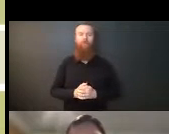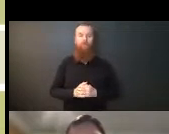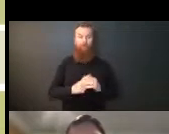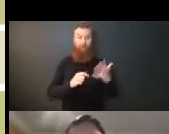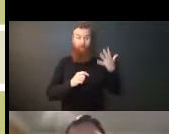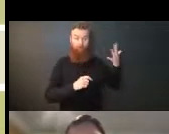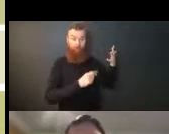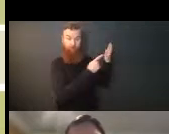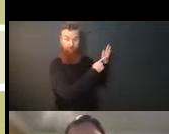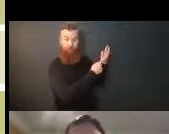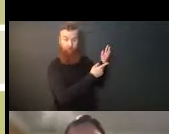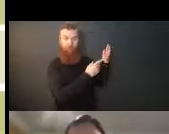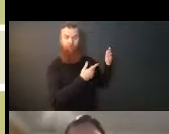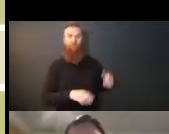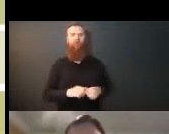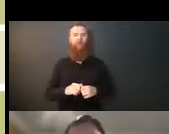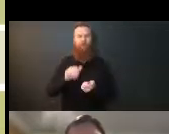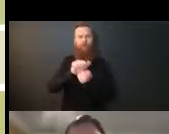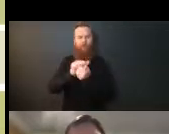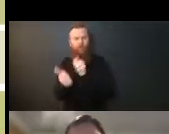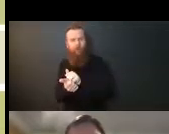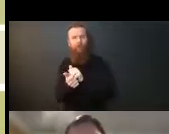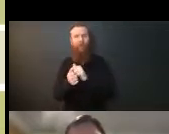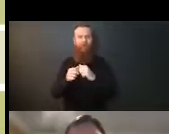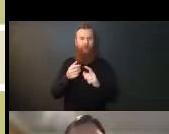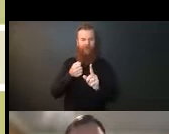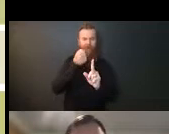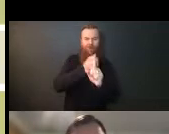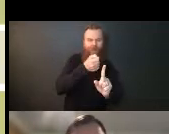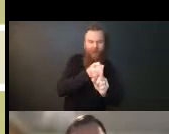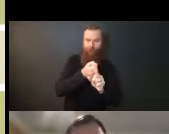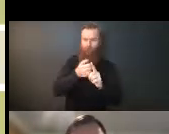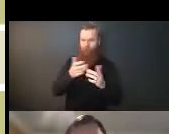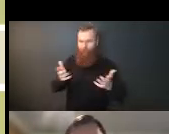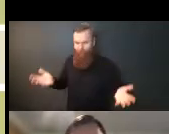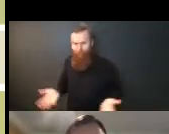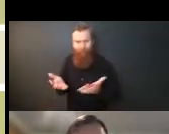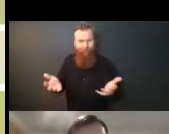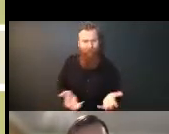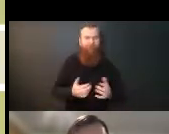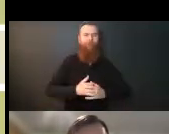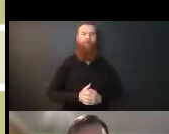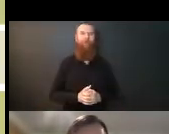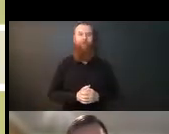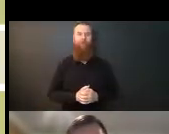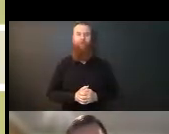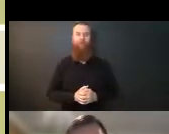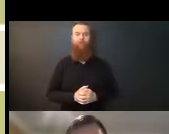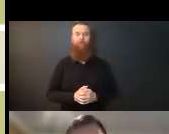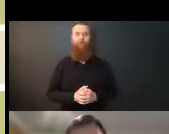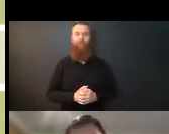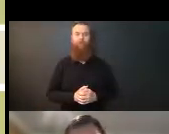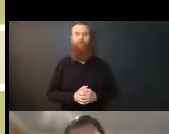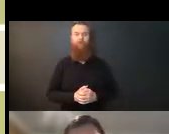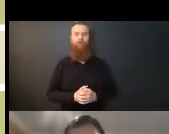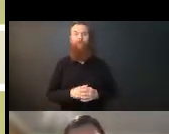for advocacy and mobilization, because this also really helps to create change on that top level